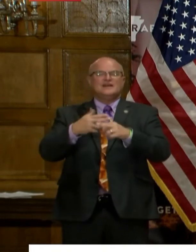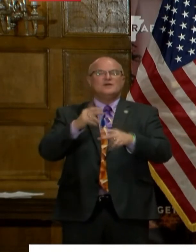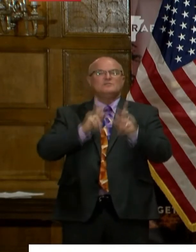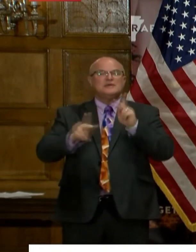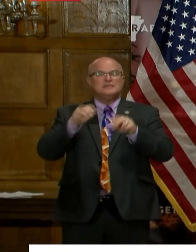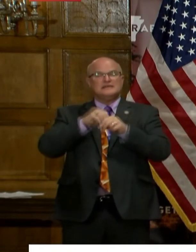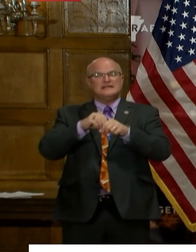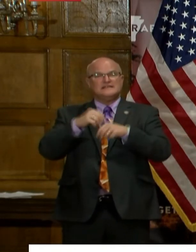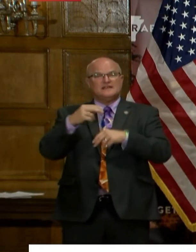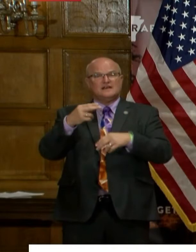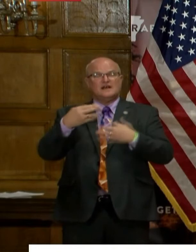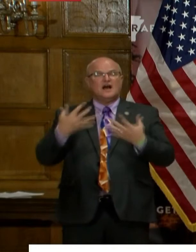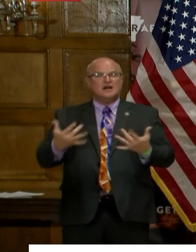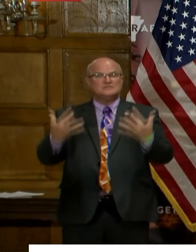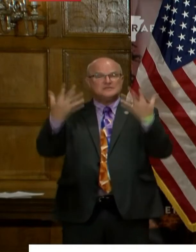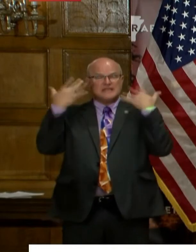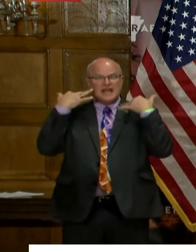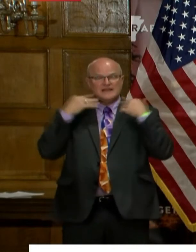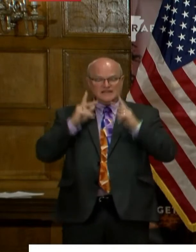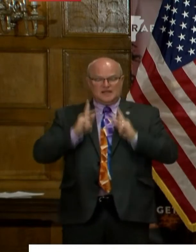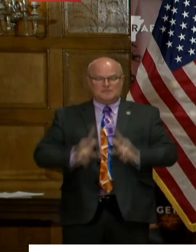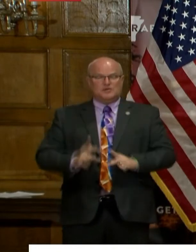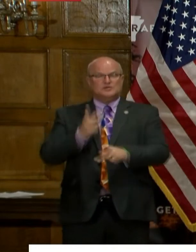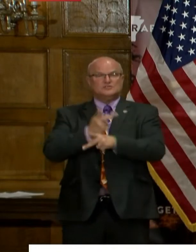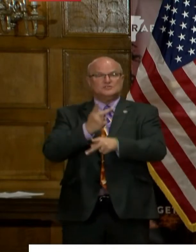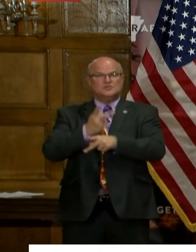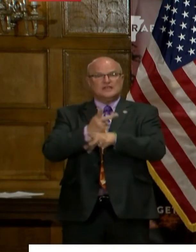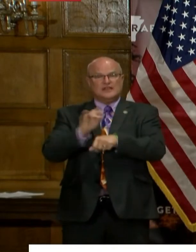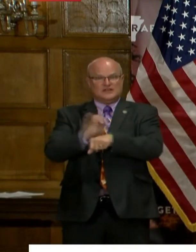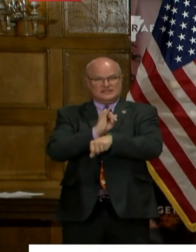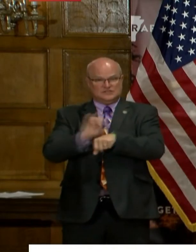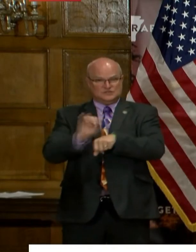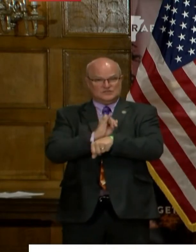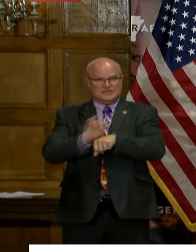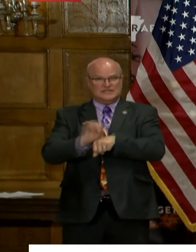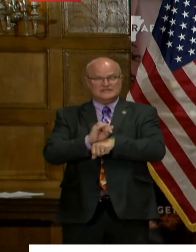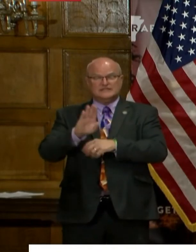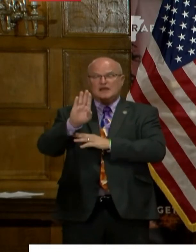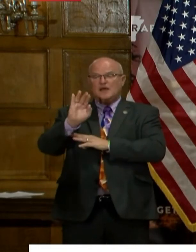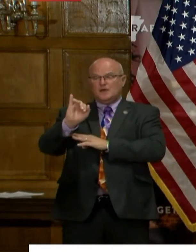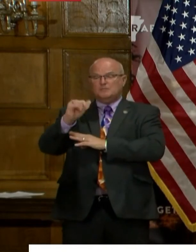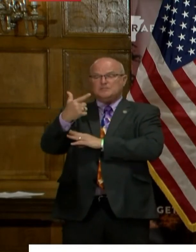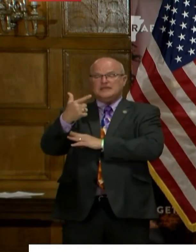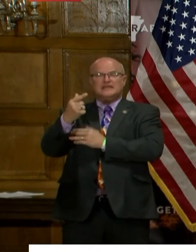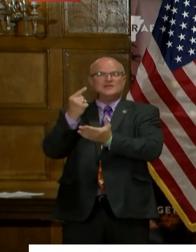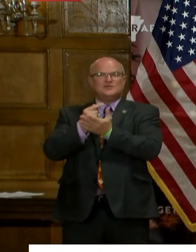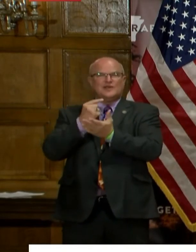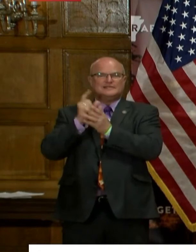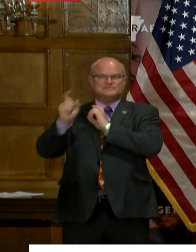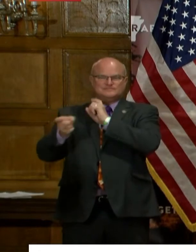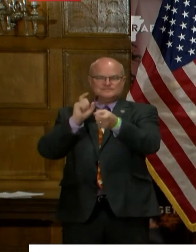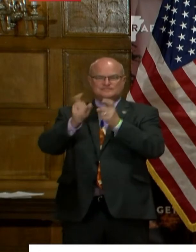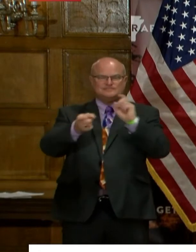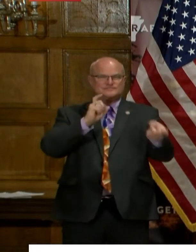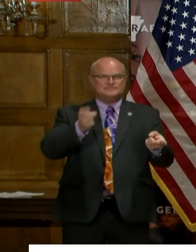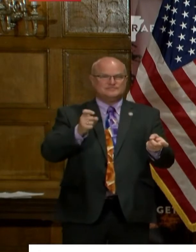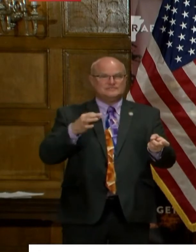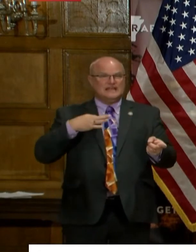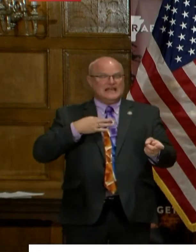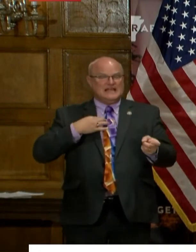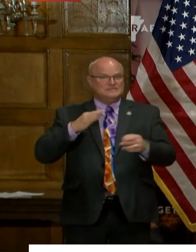within the hospitality and personal care industries. BIG grants will be provided to